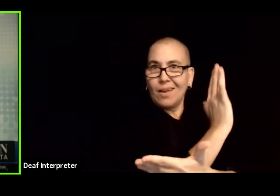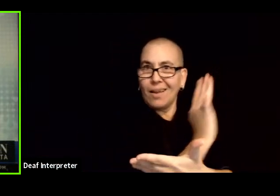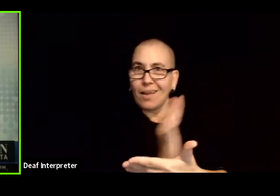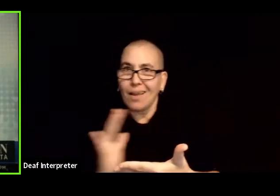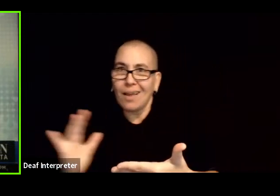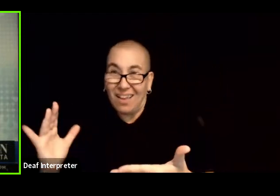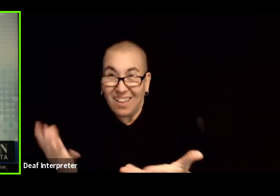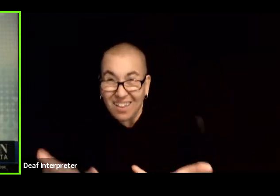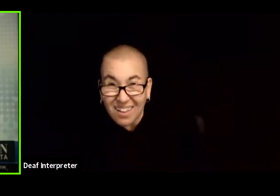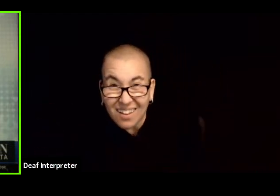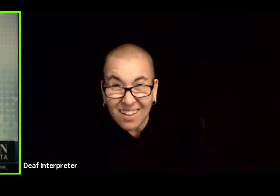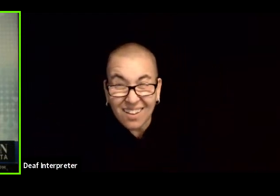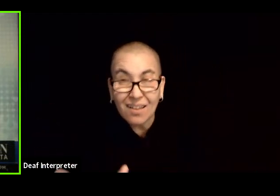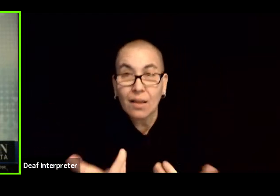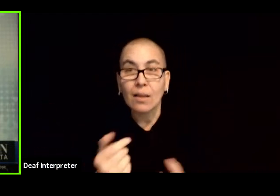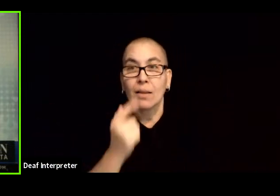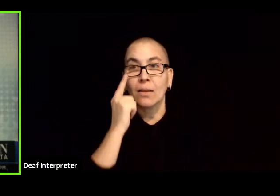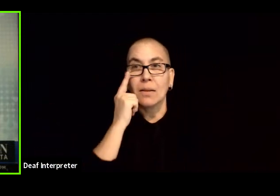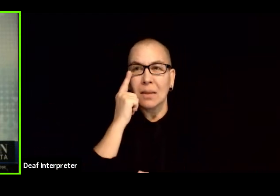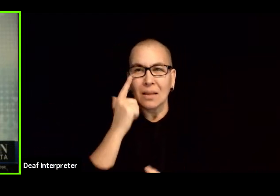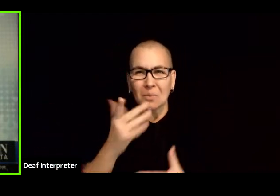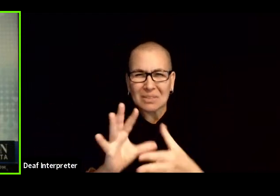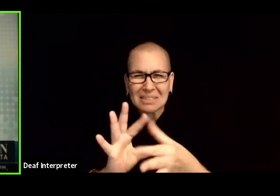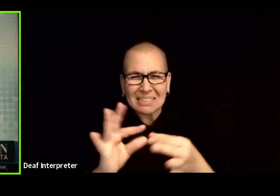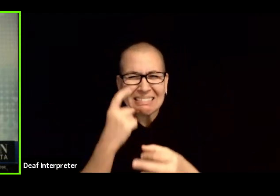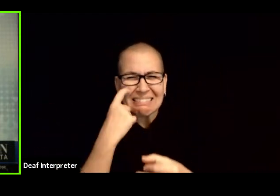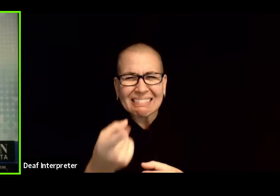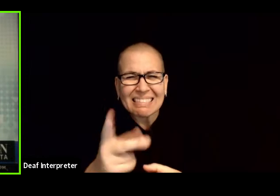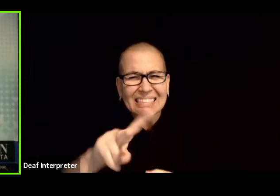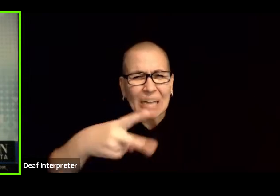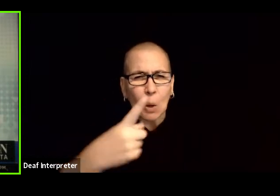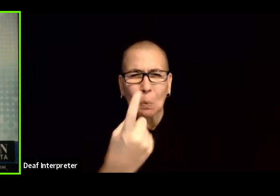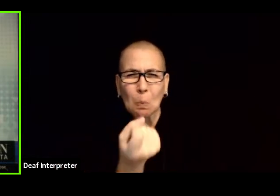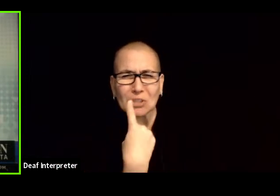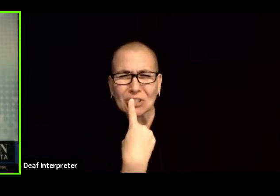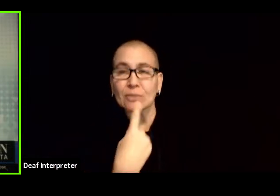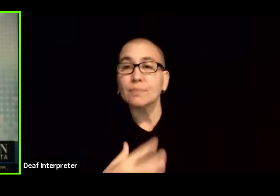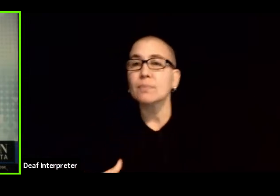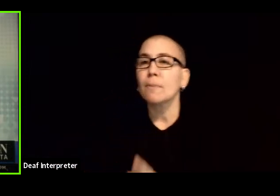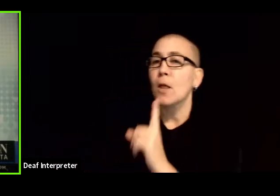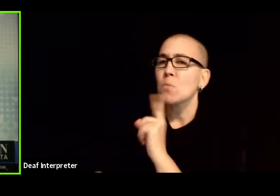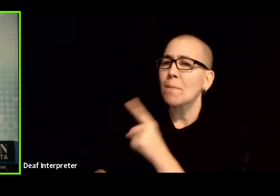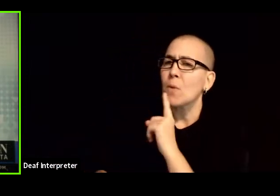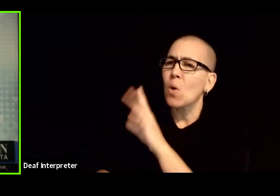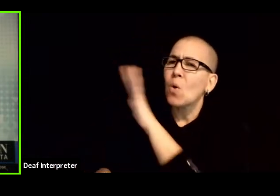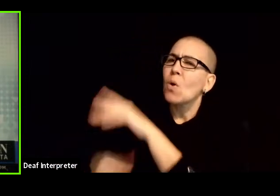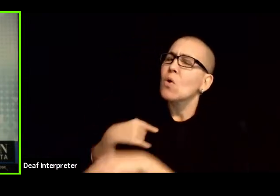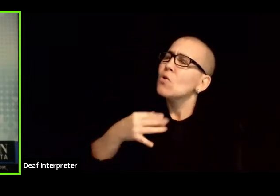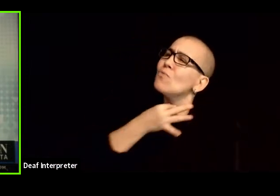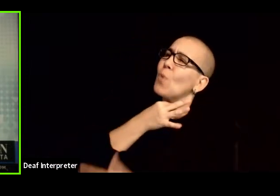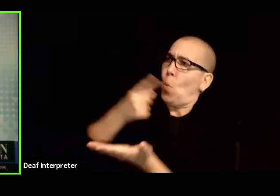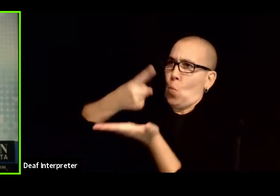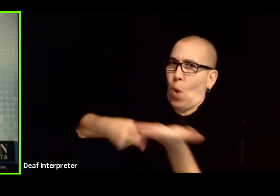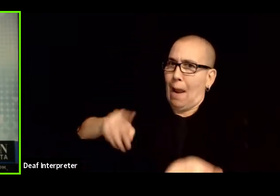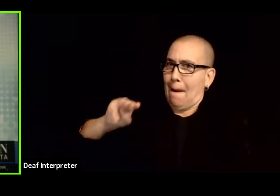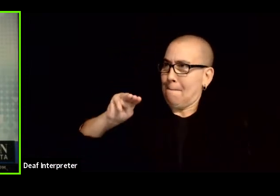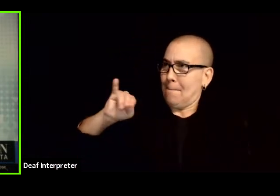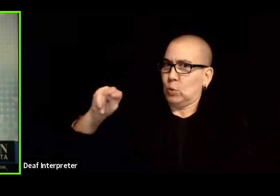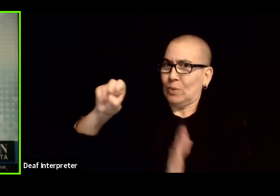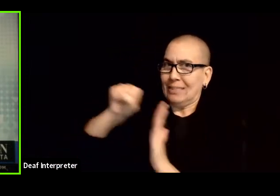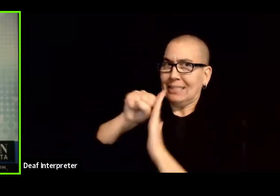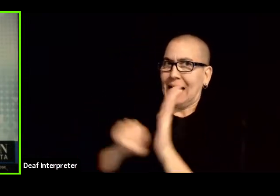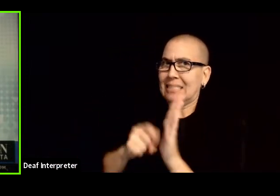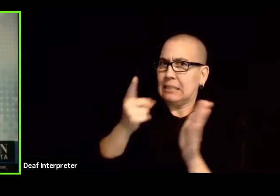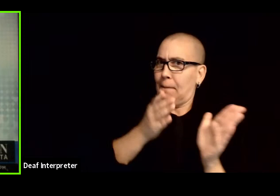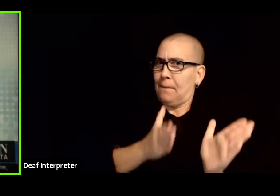would handle rolling out the rest of the 5-step plan if people aren't following these guidelines. Are